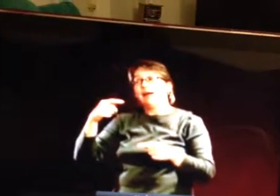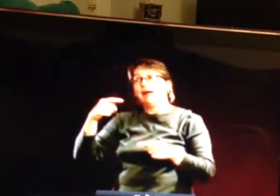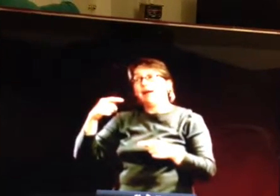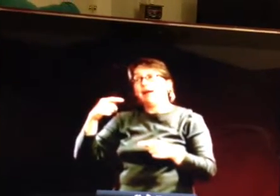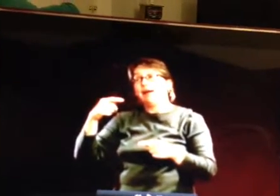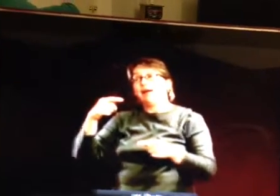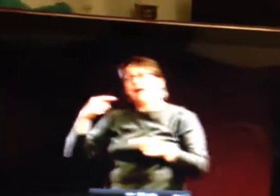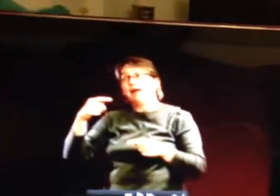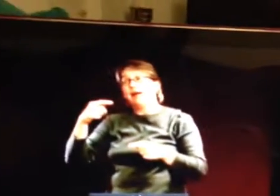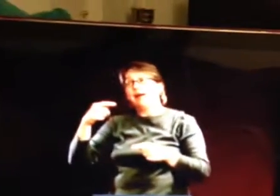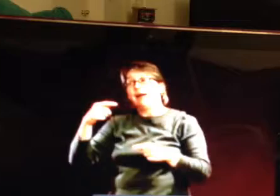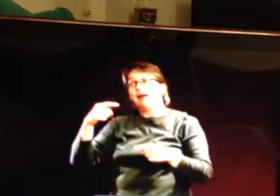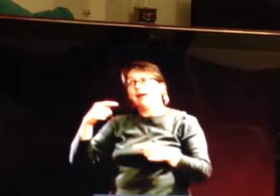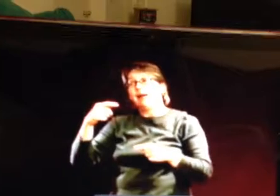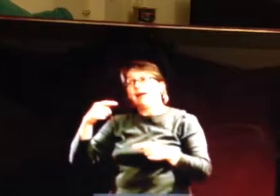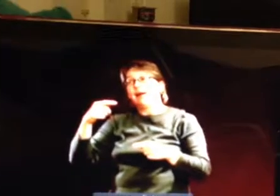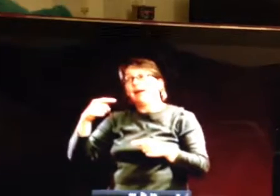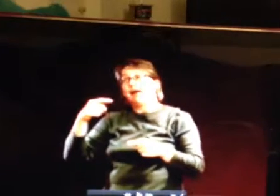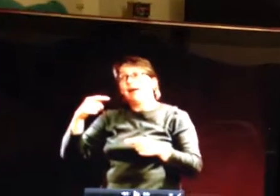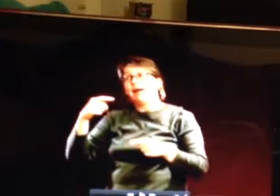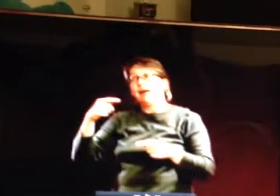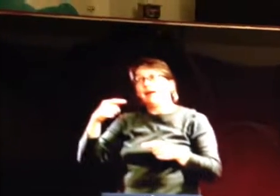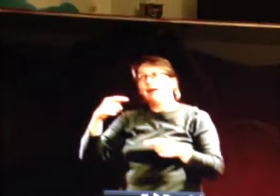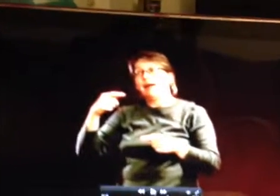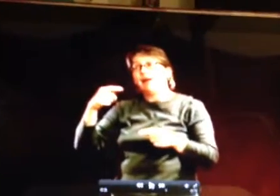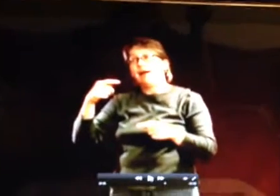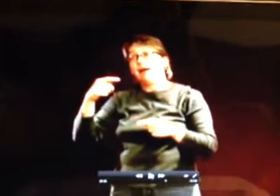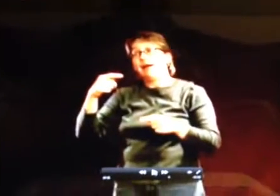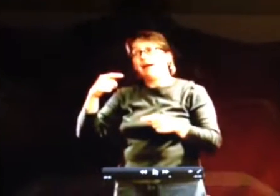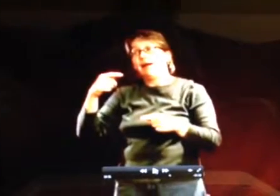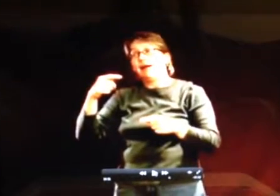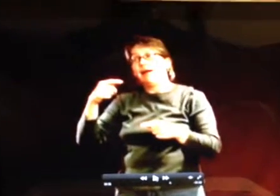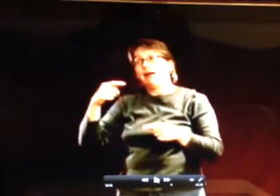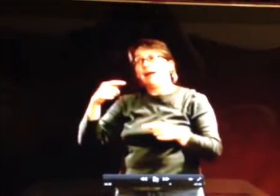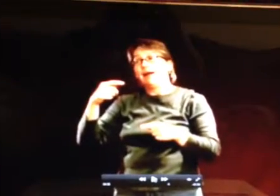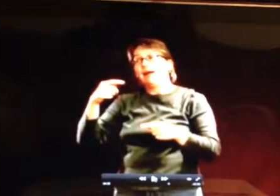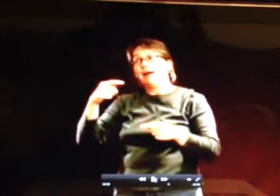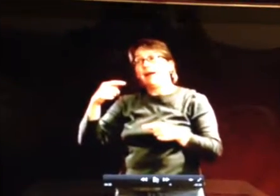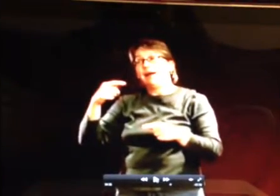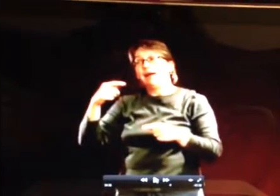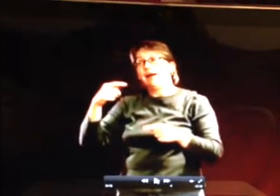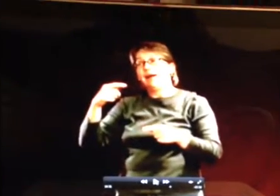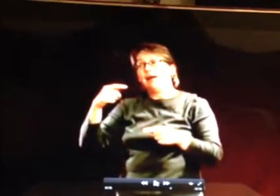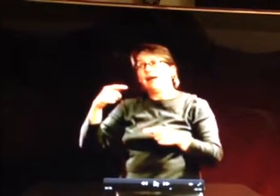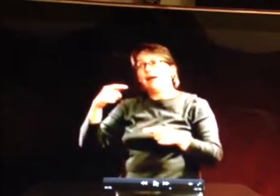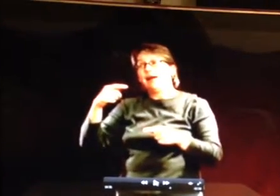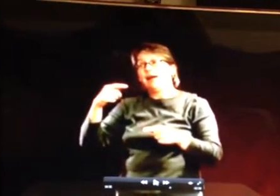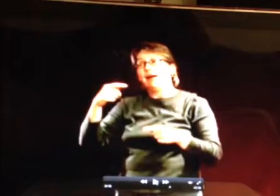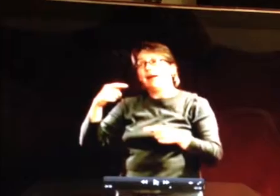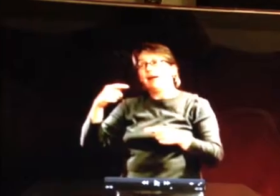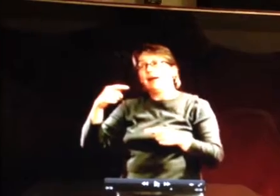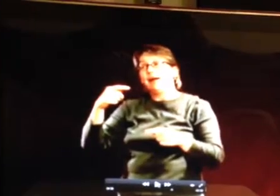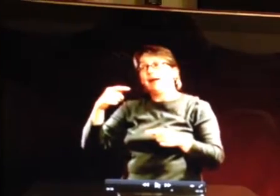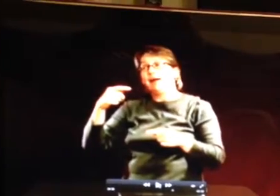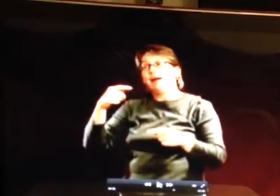to the left, and we eventually got there just by zigzagging back and forth, right and left, because the wind was blowing so hard that that's all we